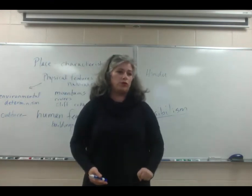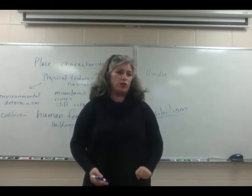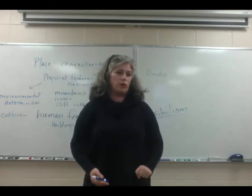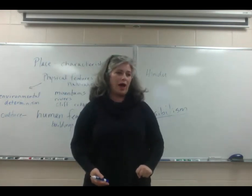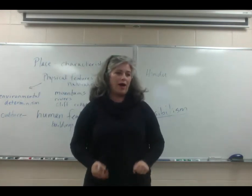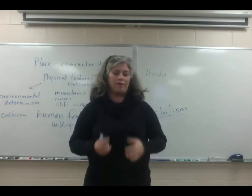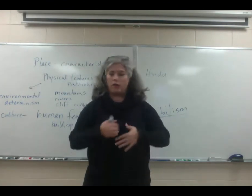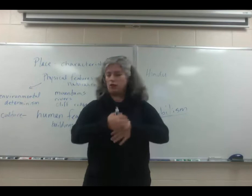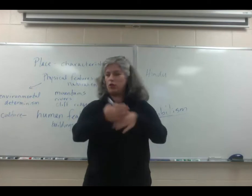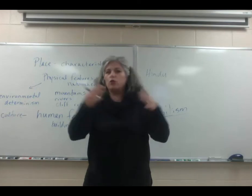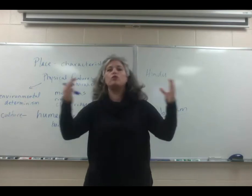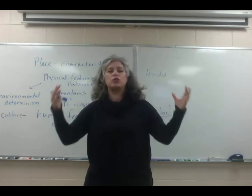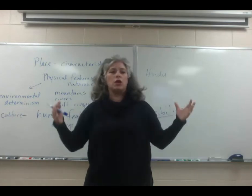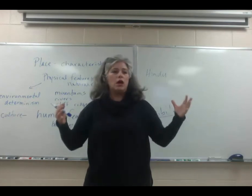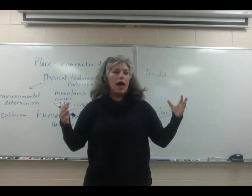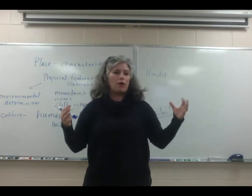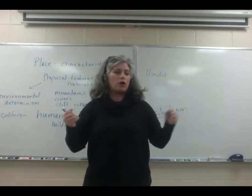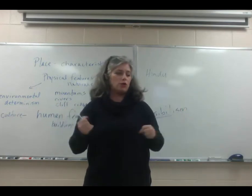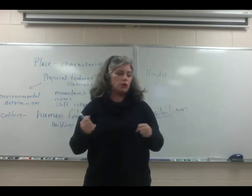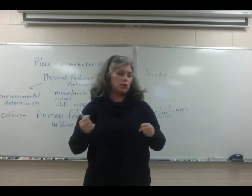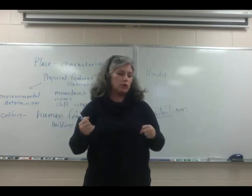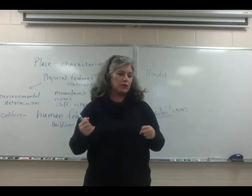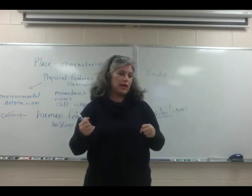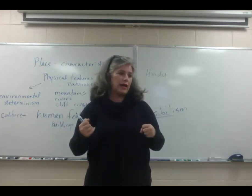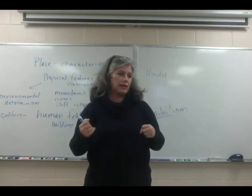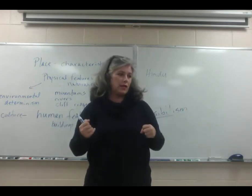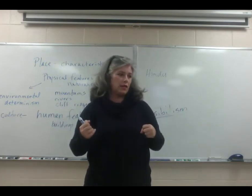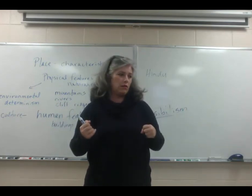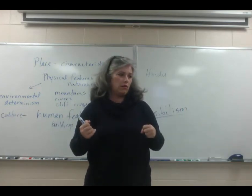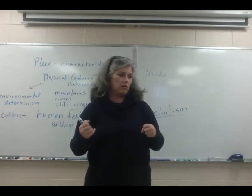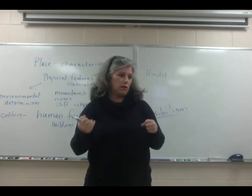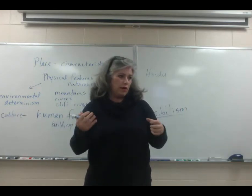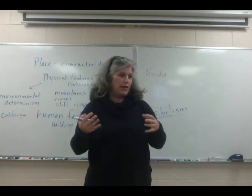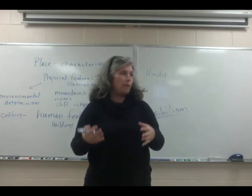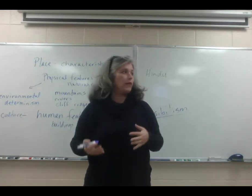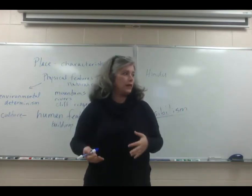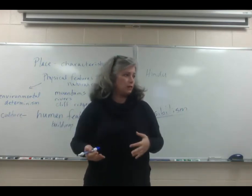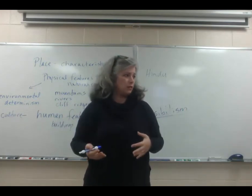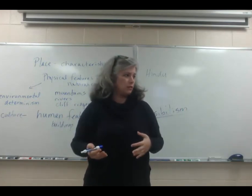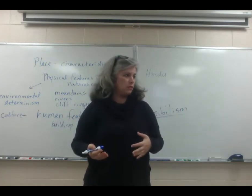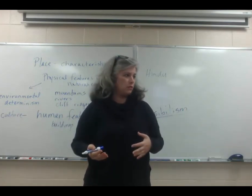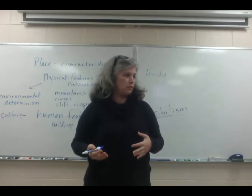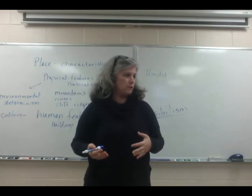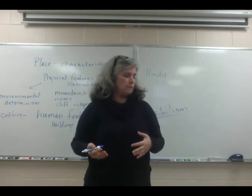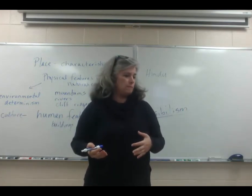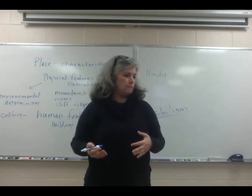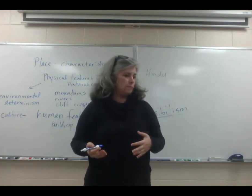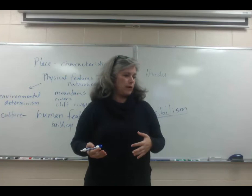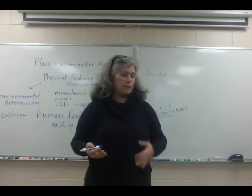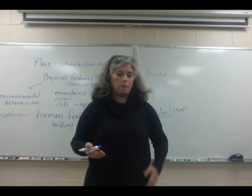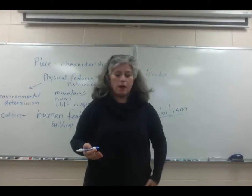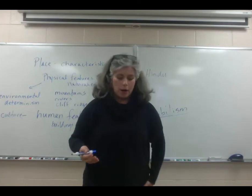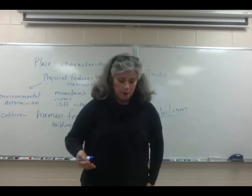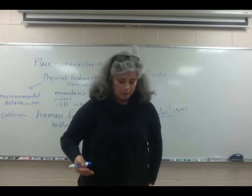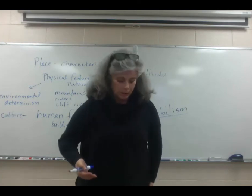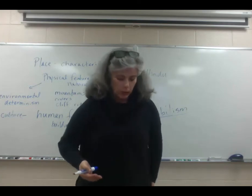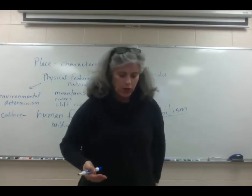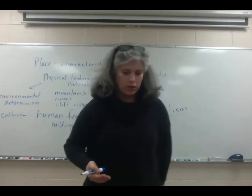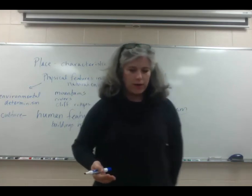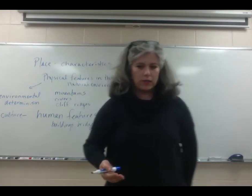to have a huge agricultural society in that place, right? We talked about